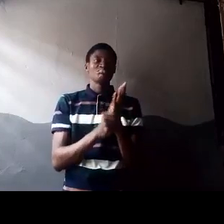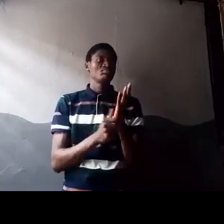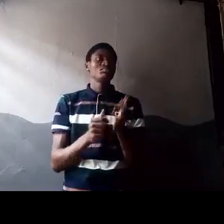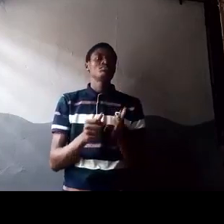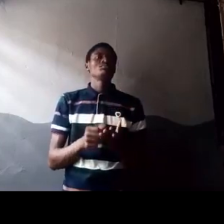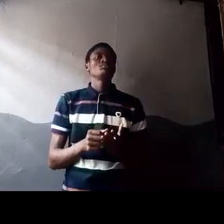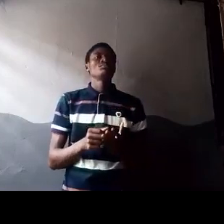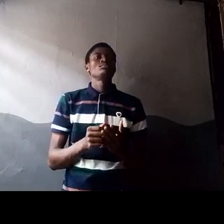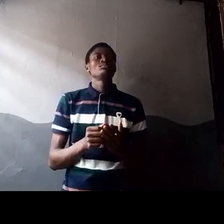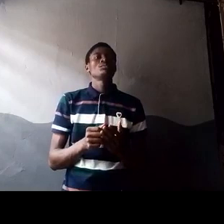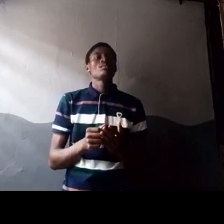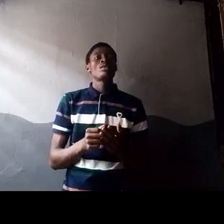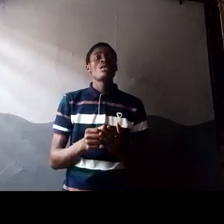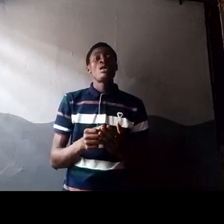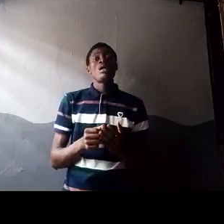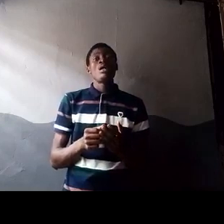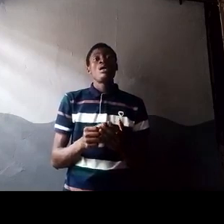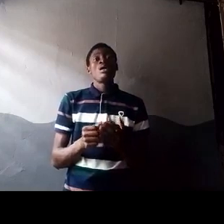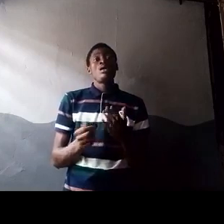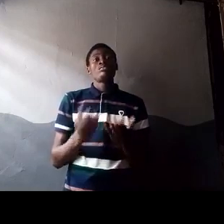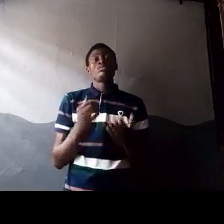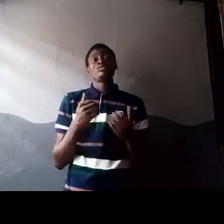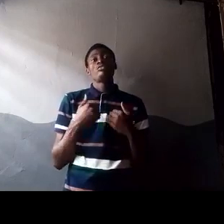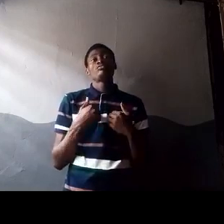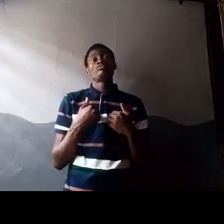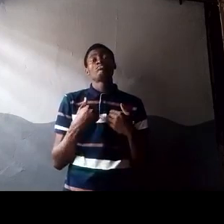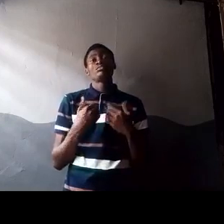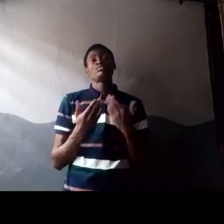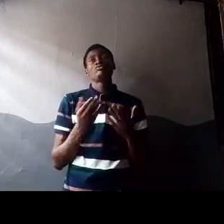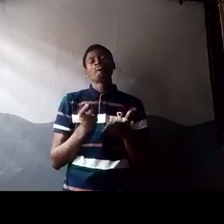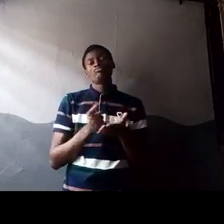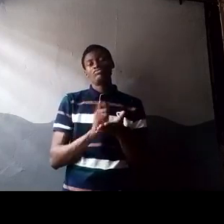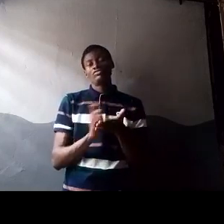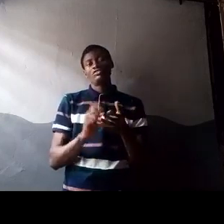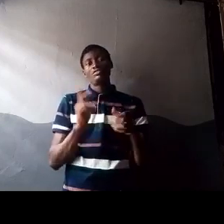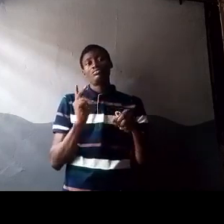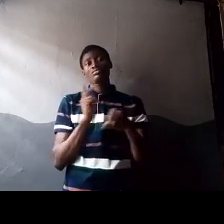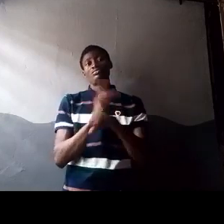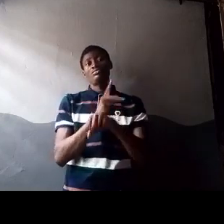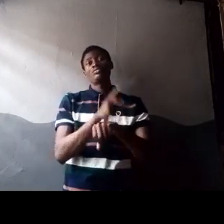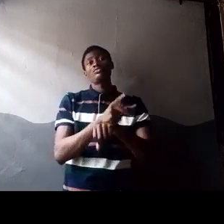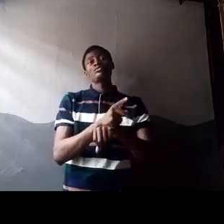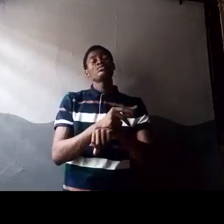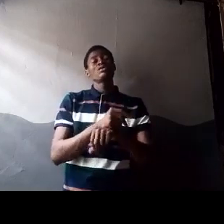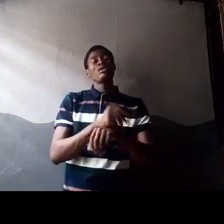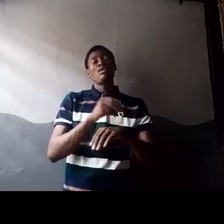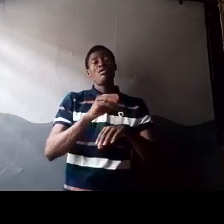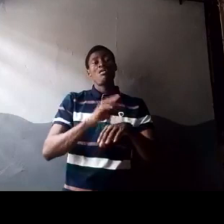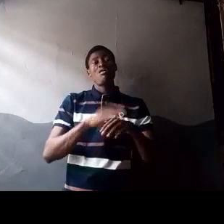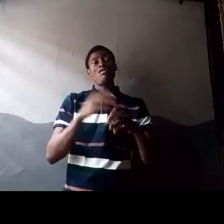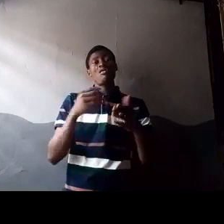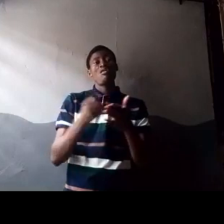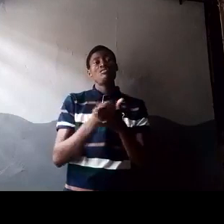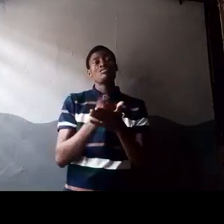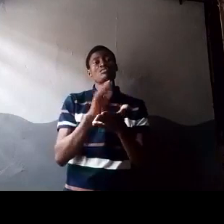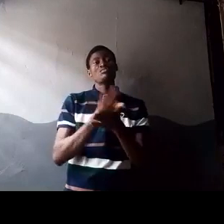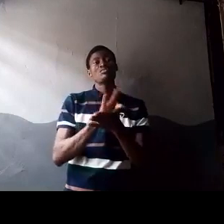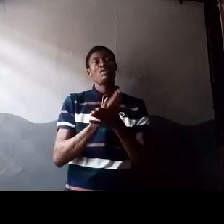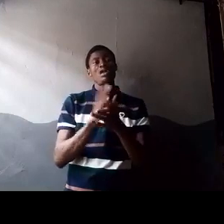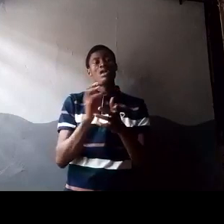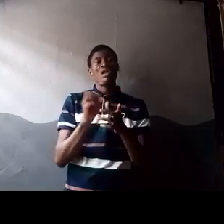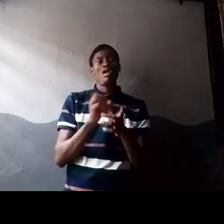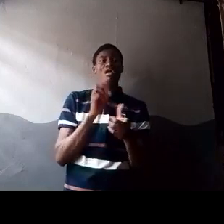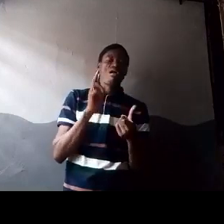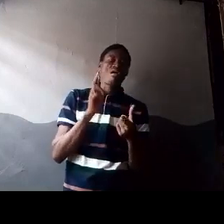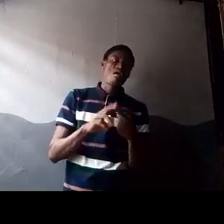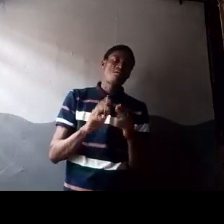if you have a blog post, if you have written a post for a newspaper or for a book or for a magazine,